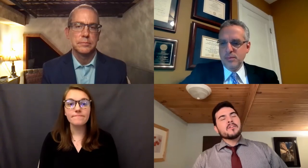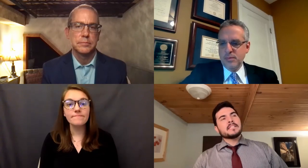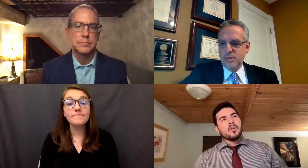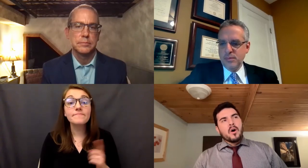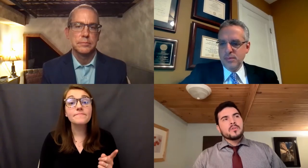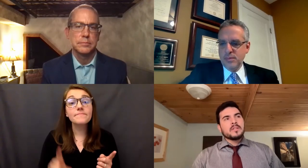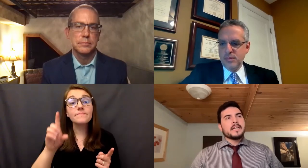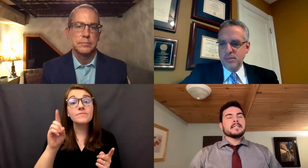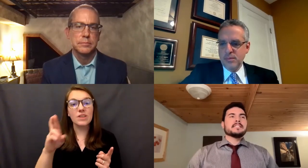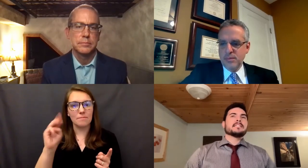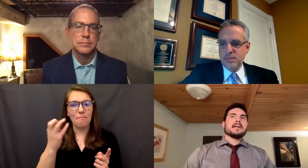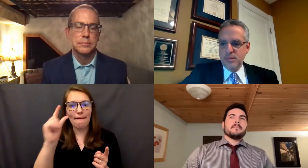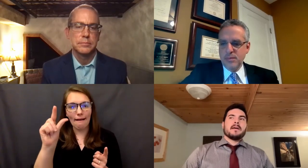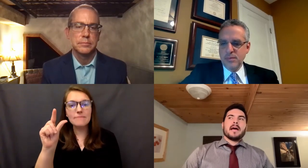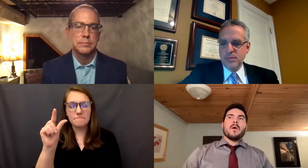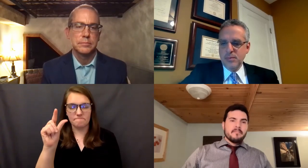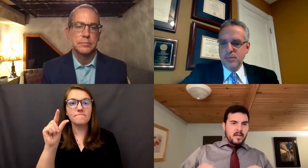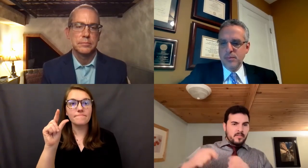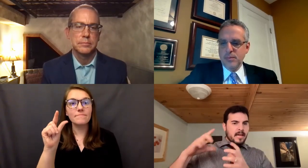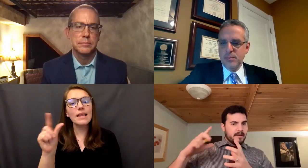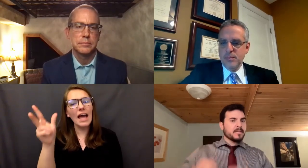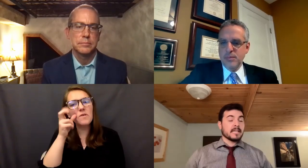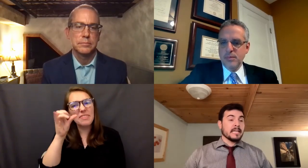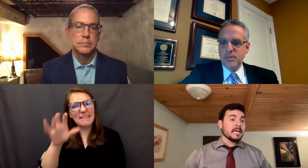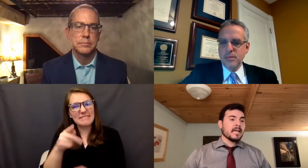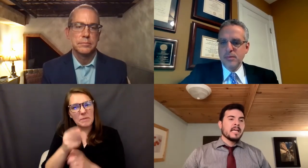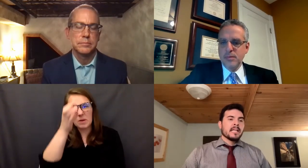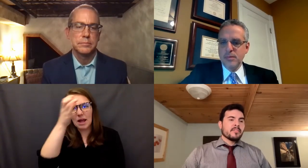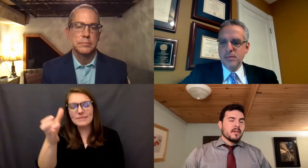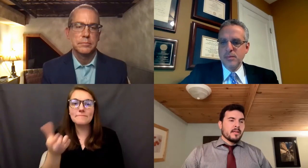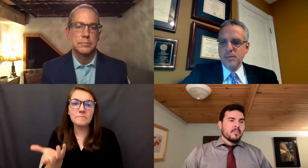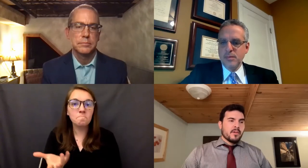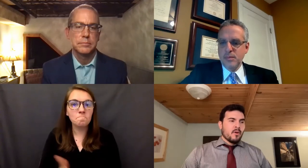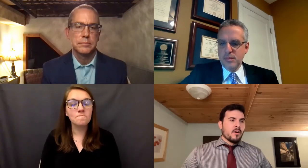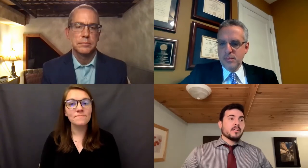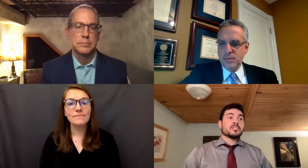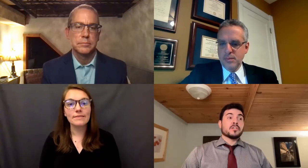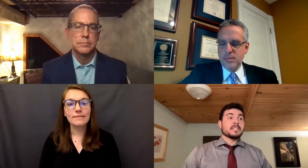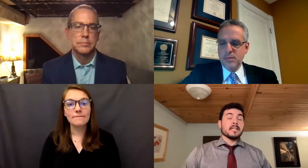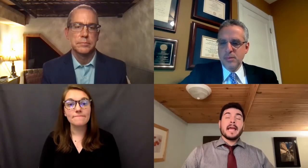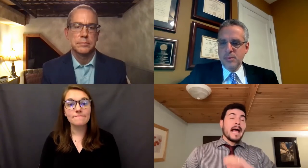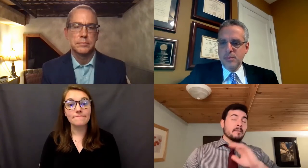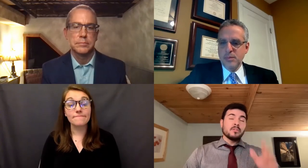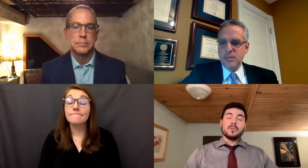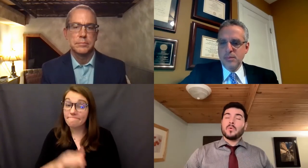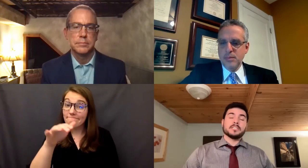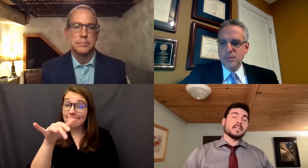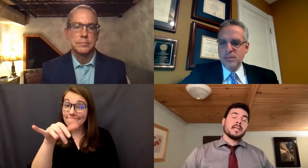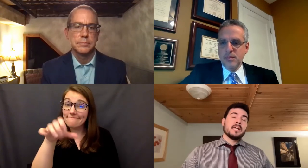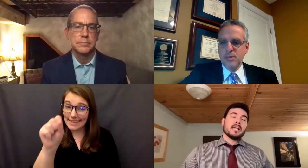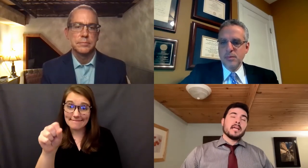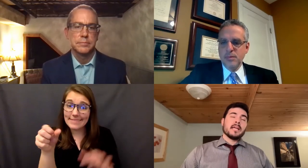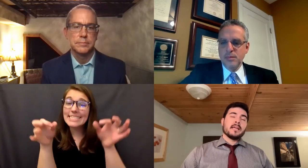I've heard things along those lines, and this is how I've encountered that kind of basic idea. Like there are certainly, absolutely no